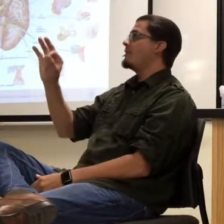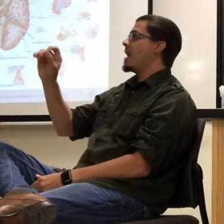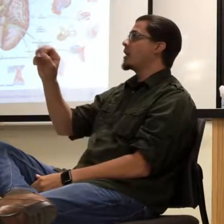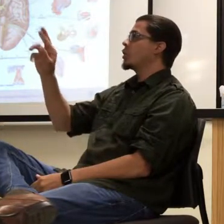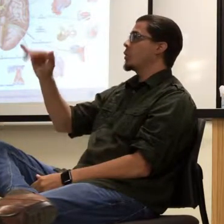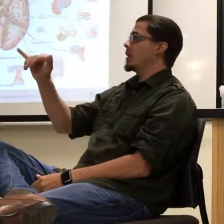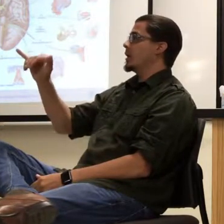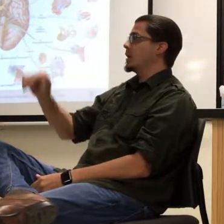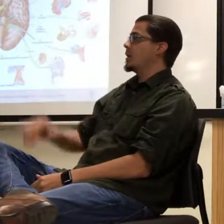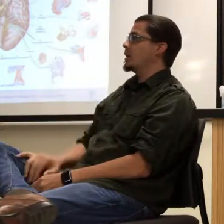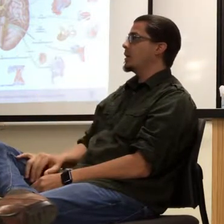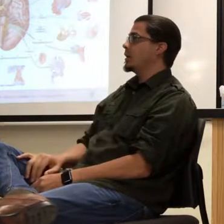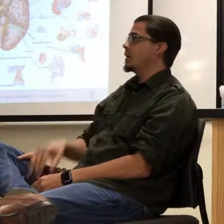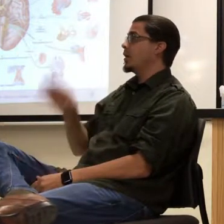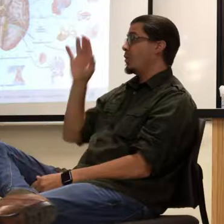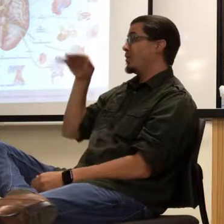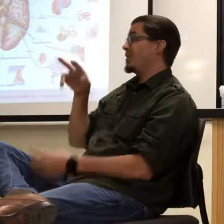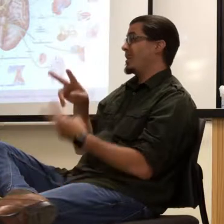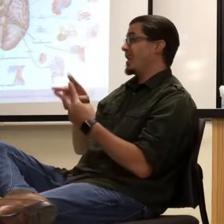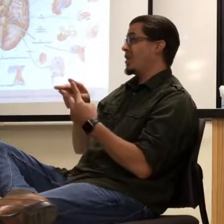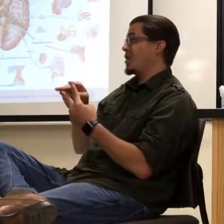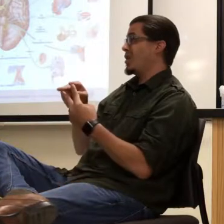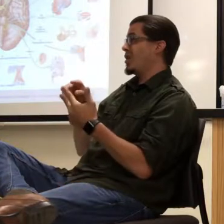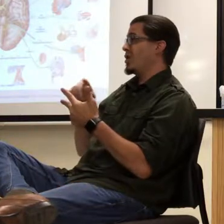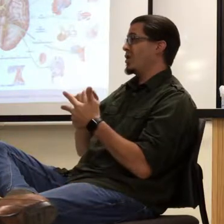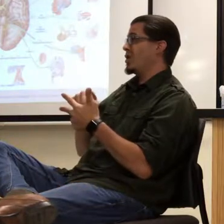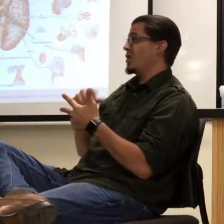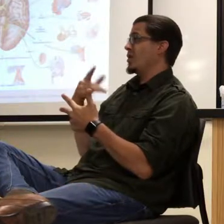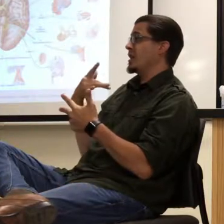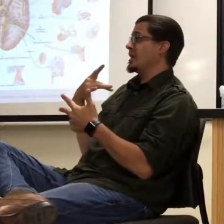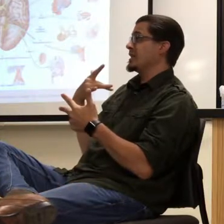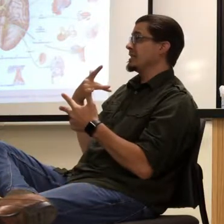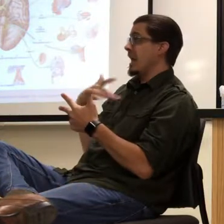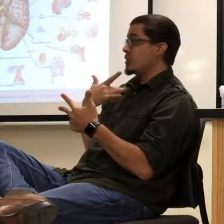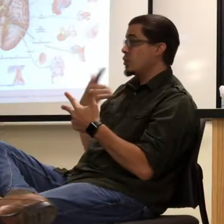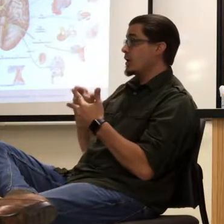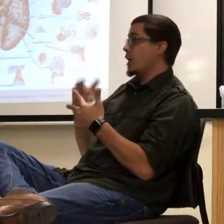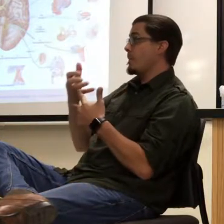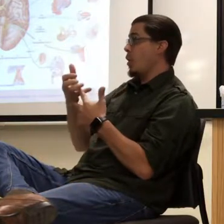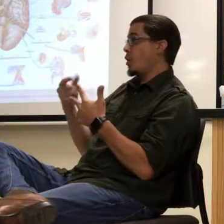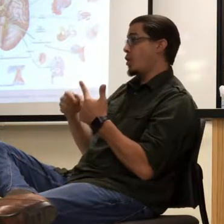It's either going to be sensory, motor, or both.